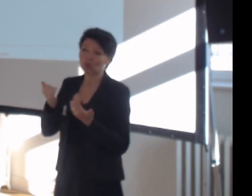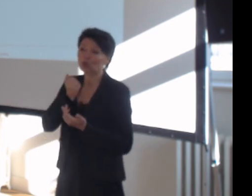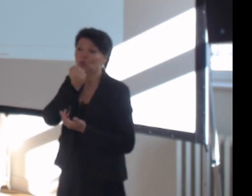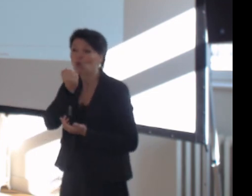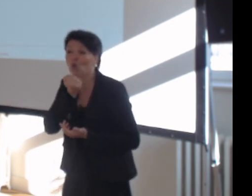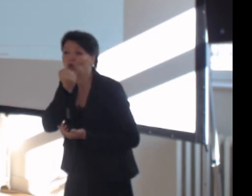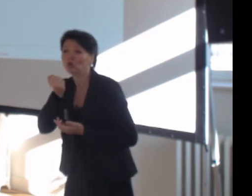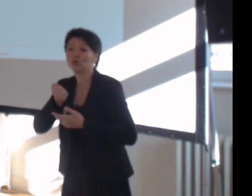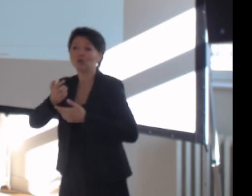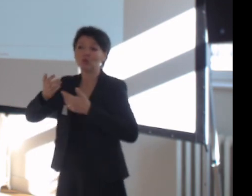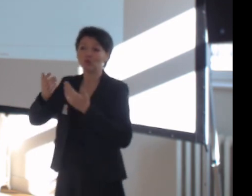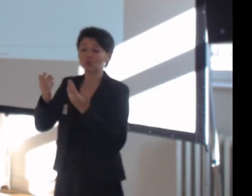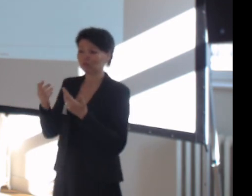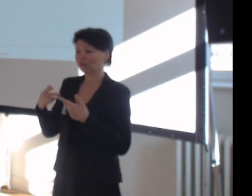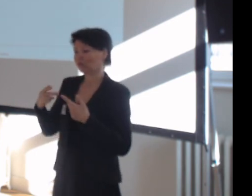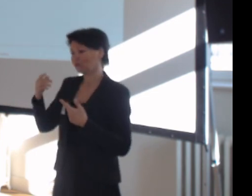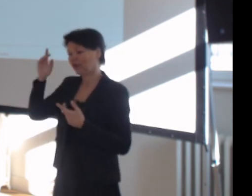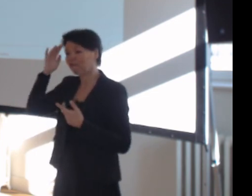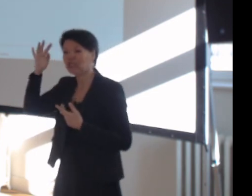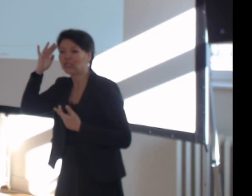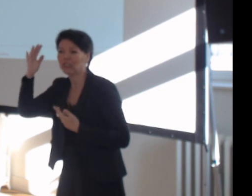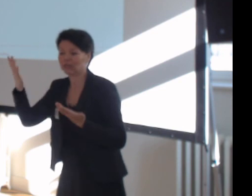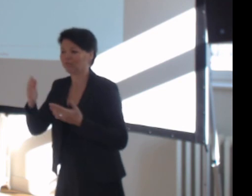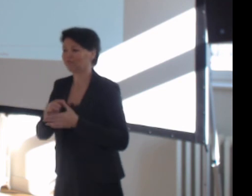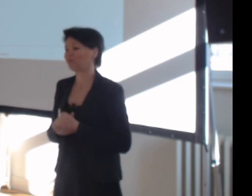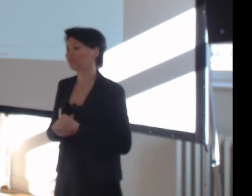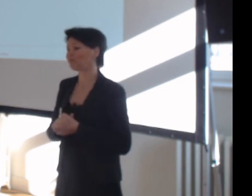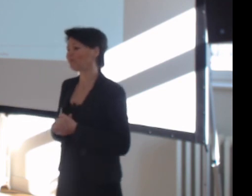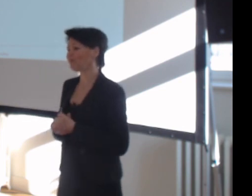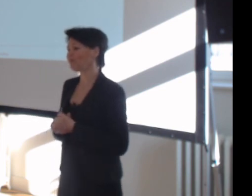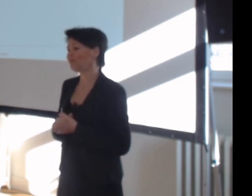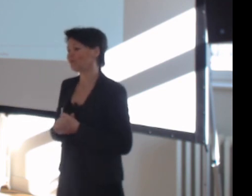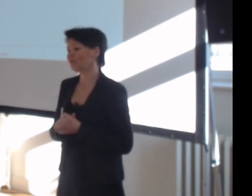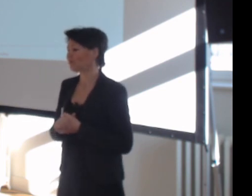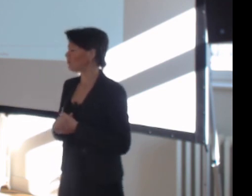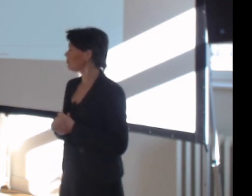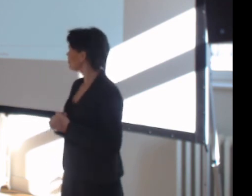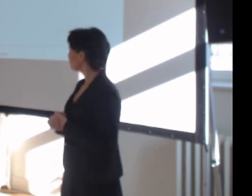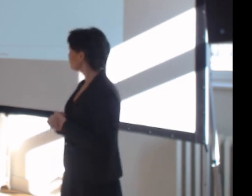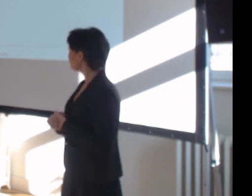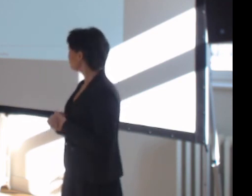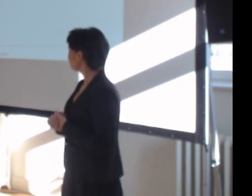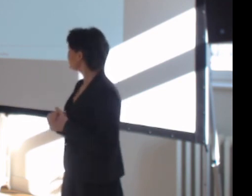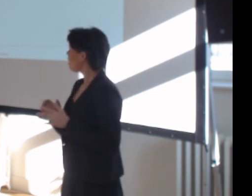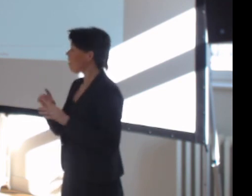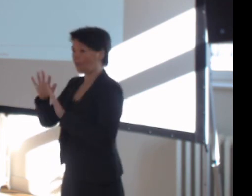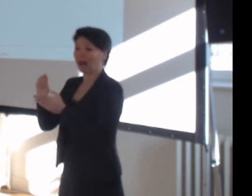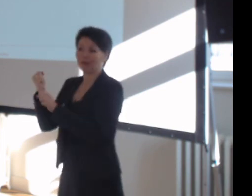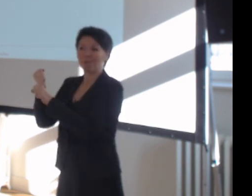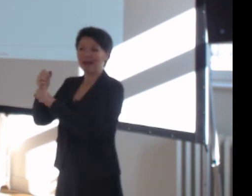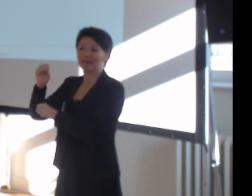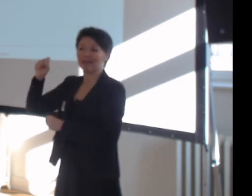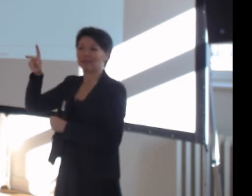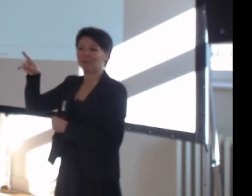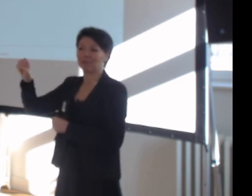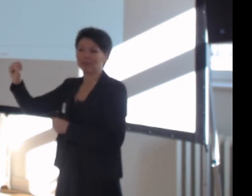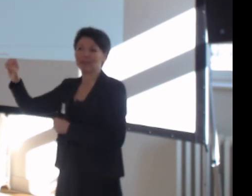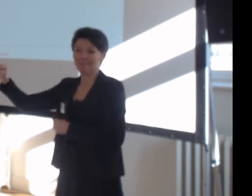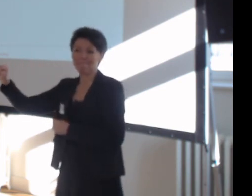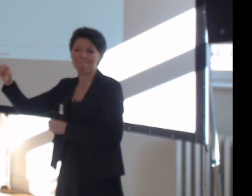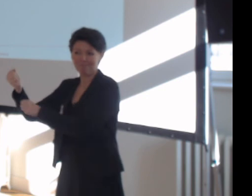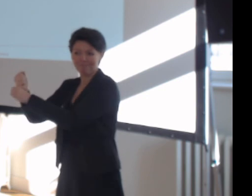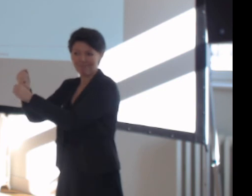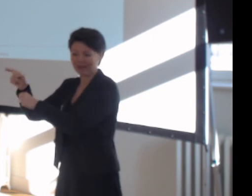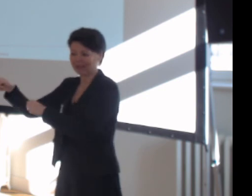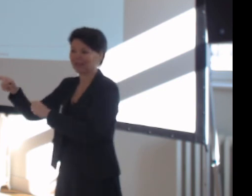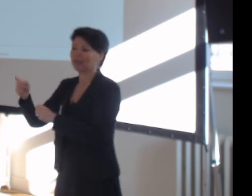And they are all produced by this other national agency I mentioned, SPSM. And they are distributed on the